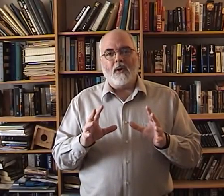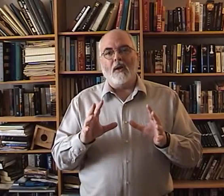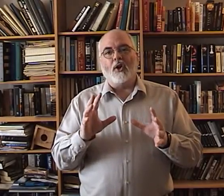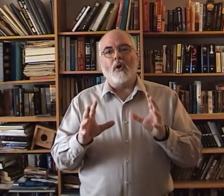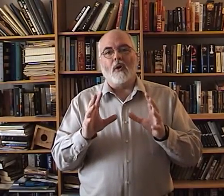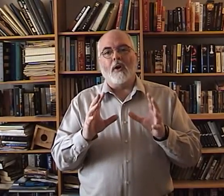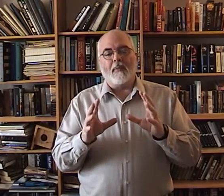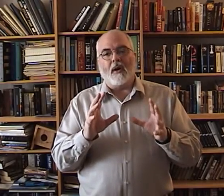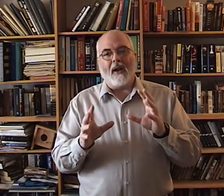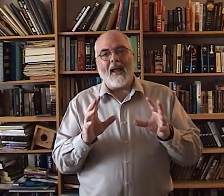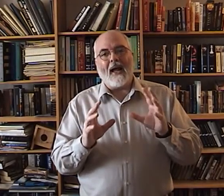little encouragement on